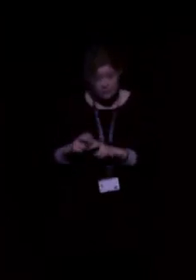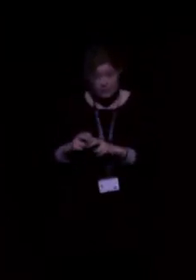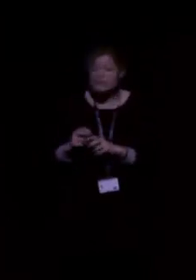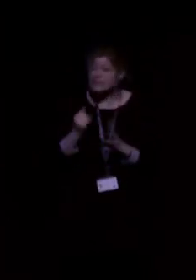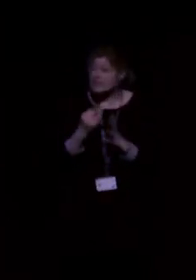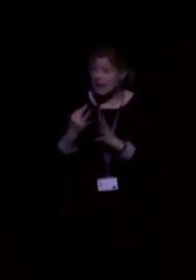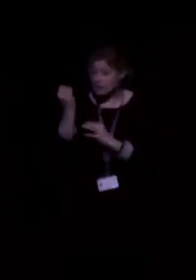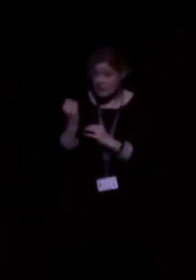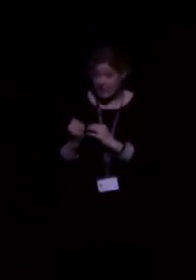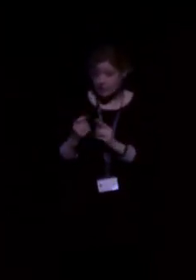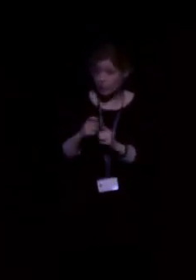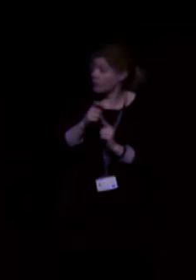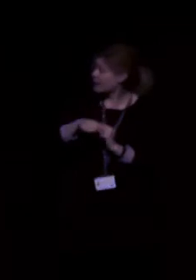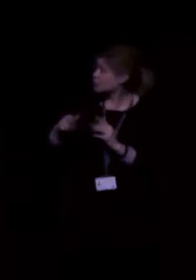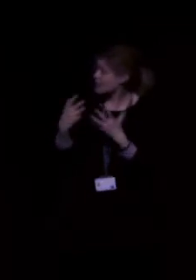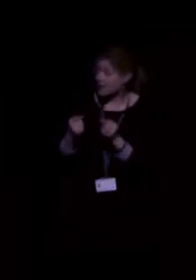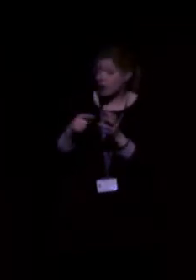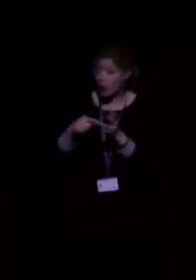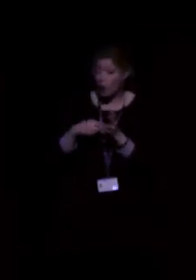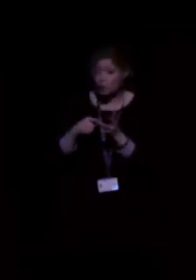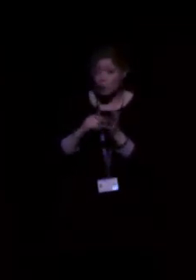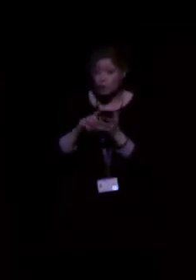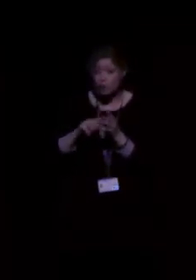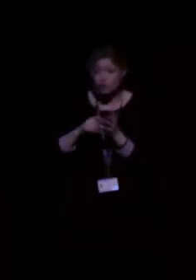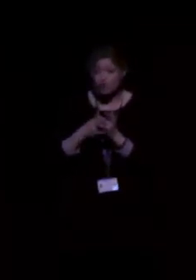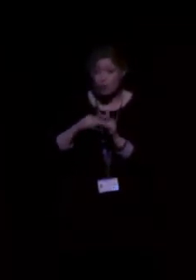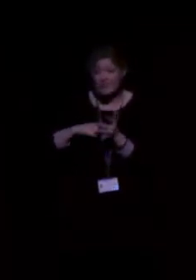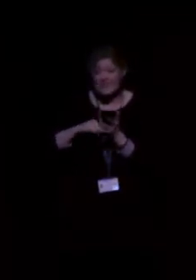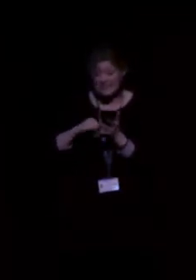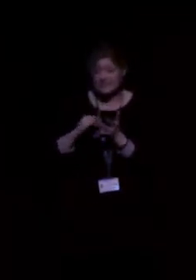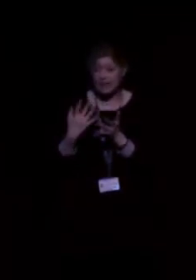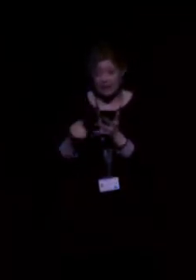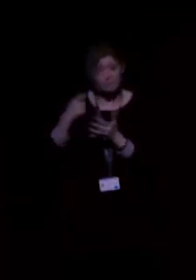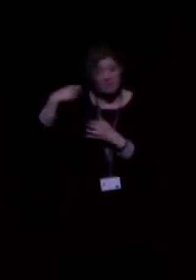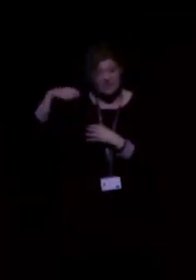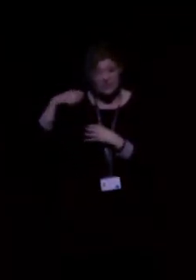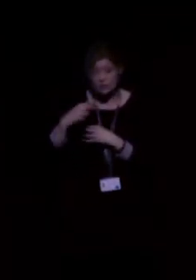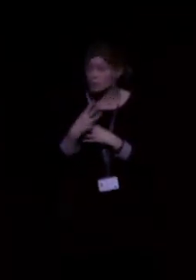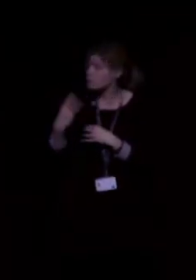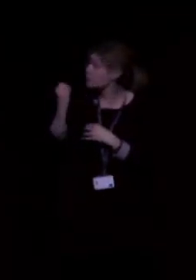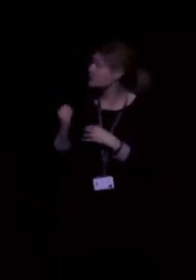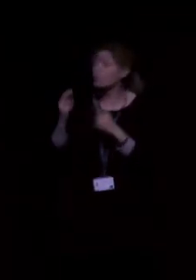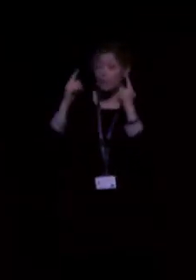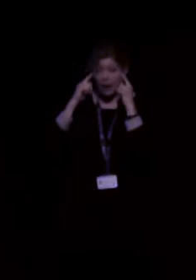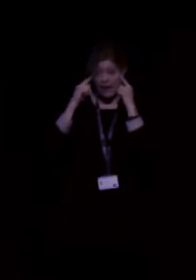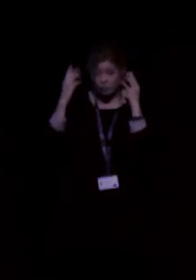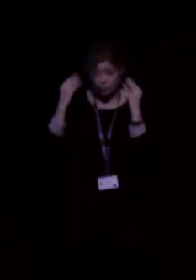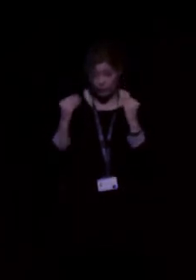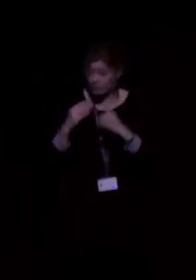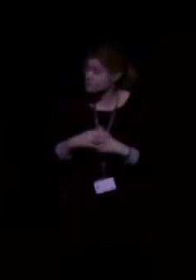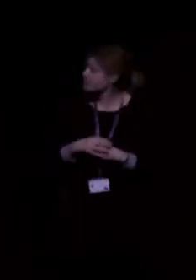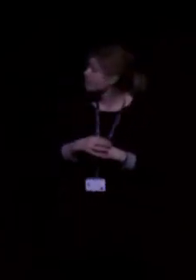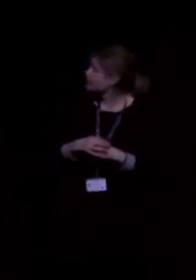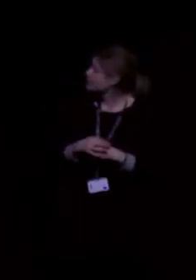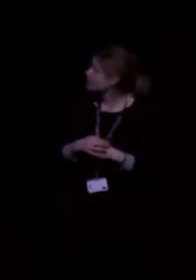with tinnitus, with 53% being bilateral. And in 35% of people, they presented